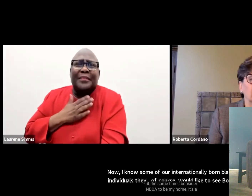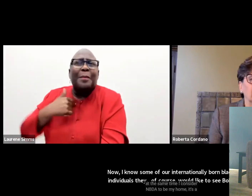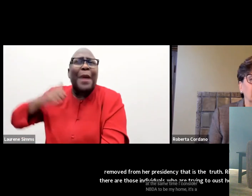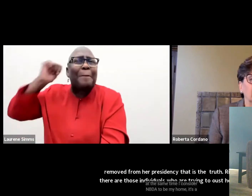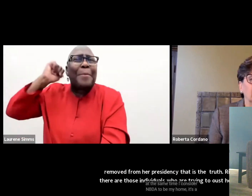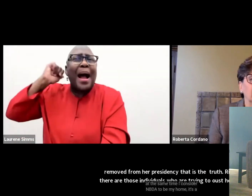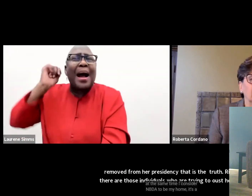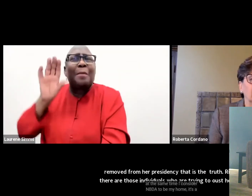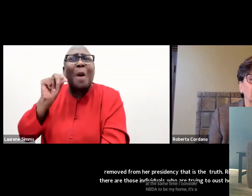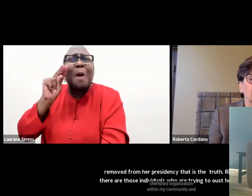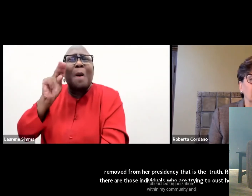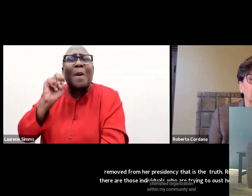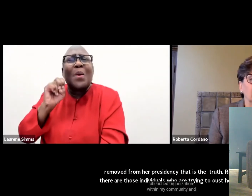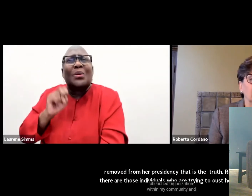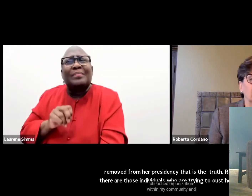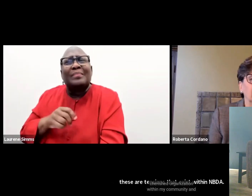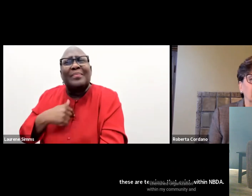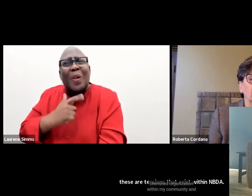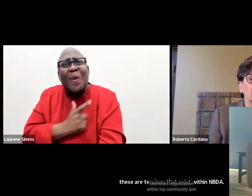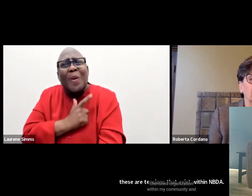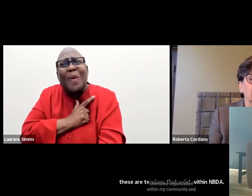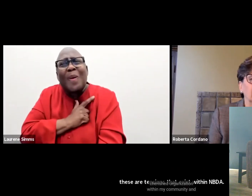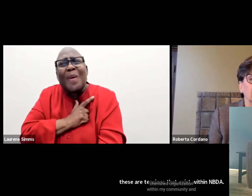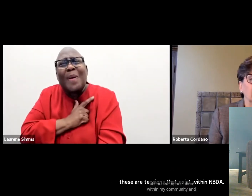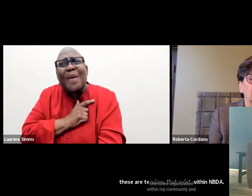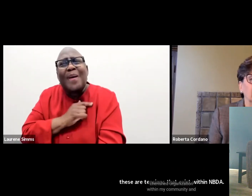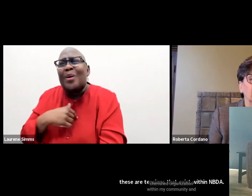needs to dwindle.